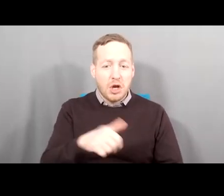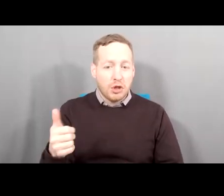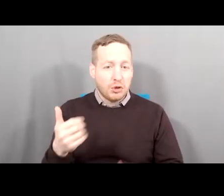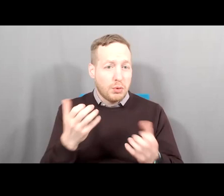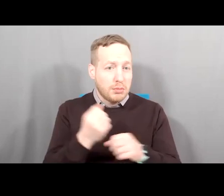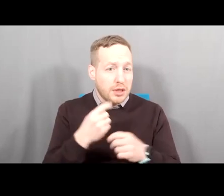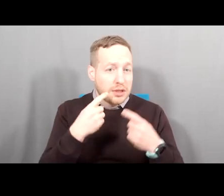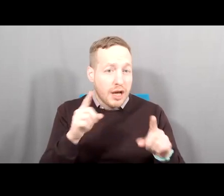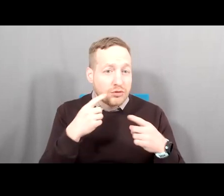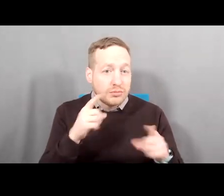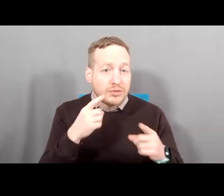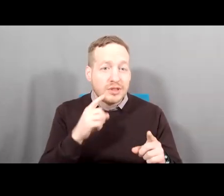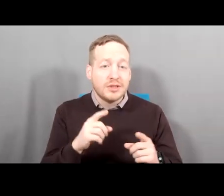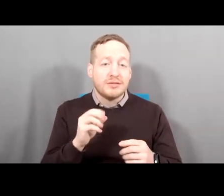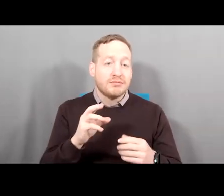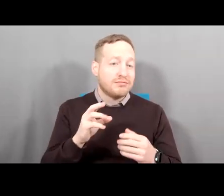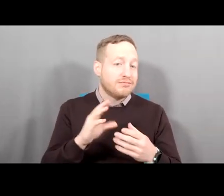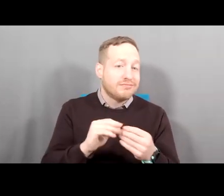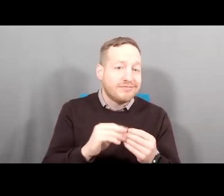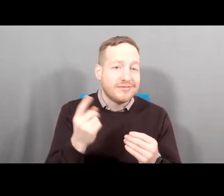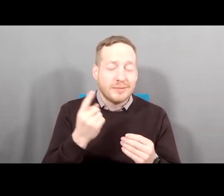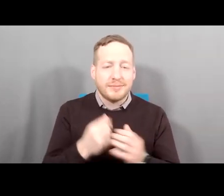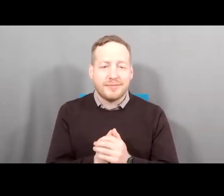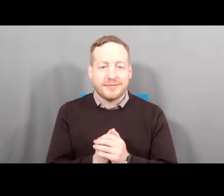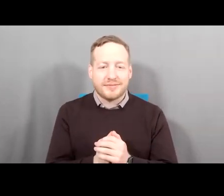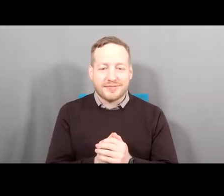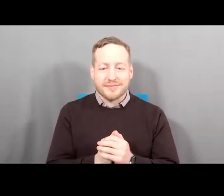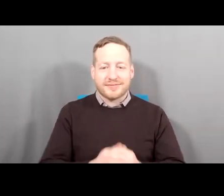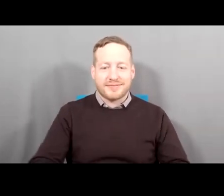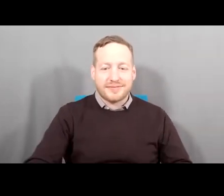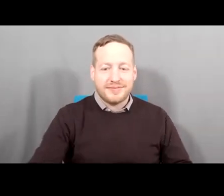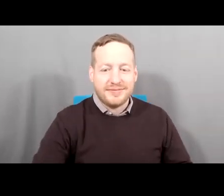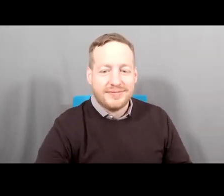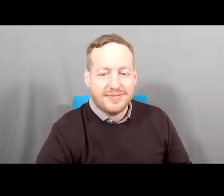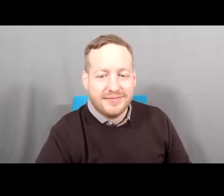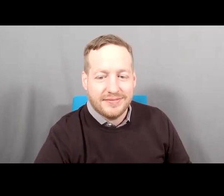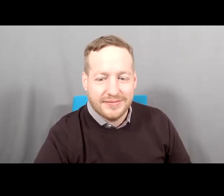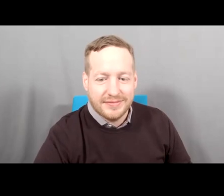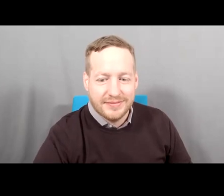Congratulations. Is there anybody else who wants to make an announcement or comment?